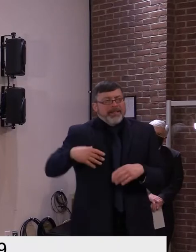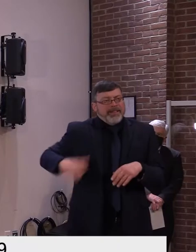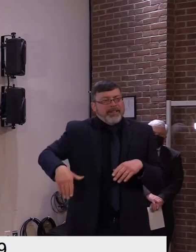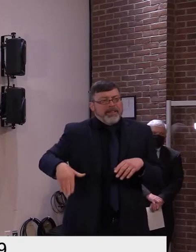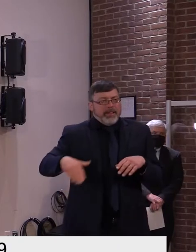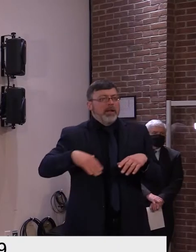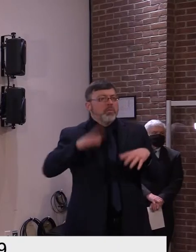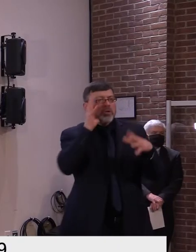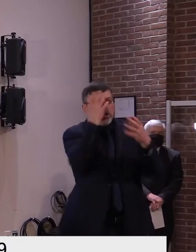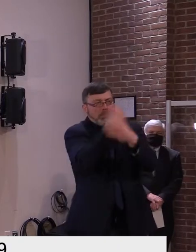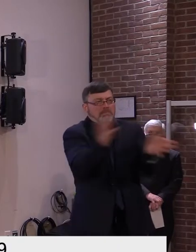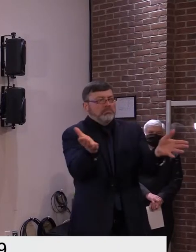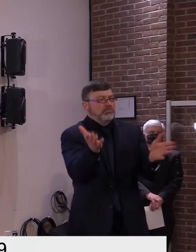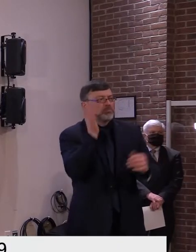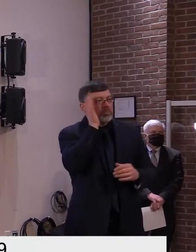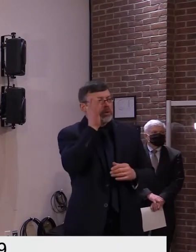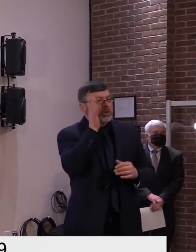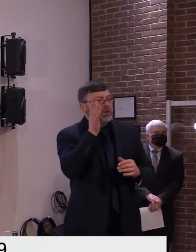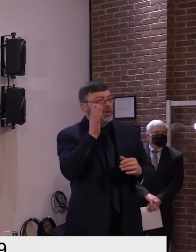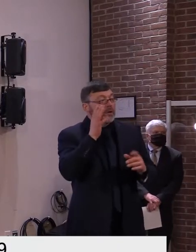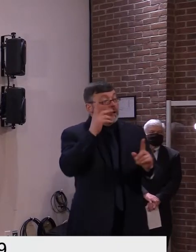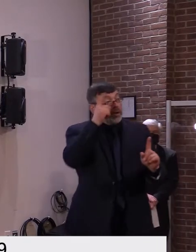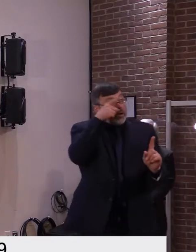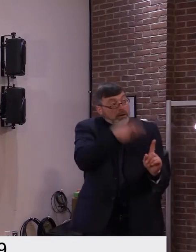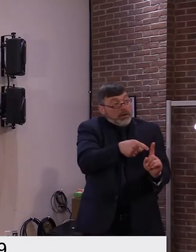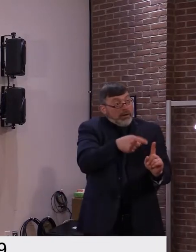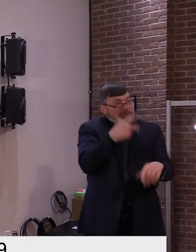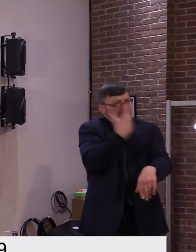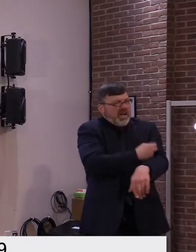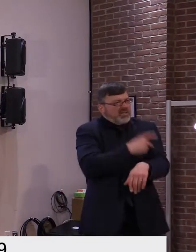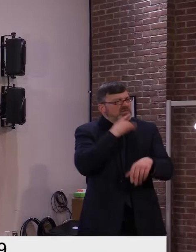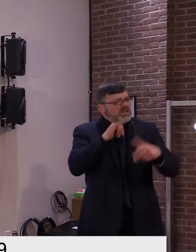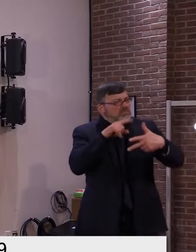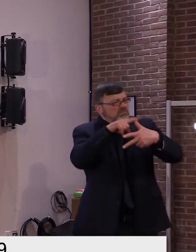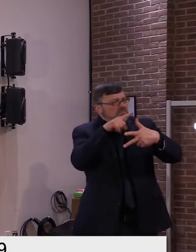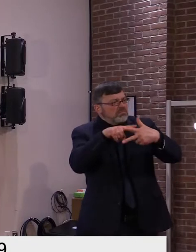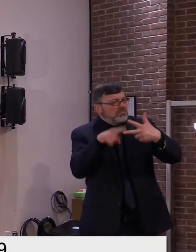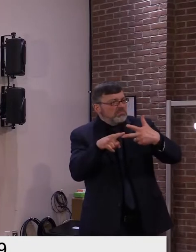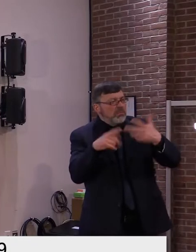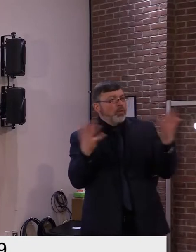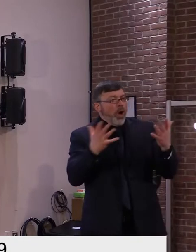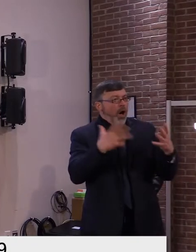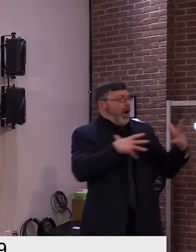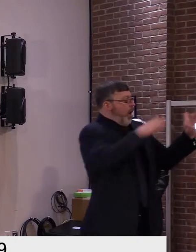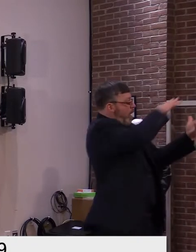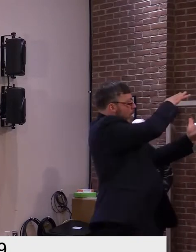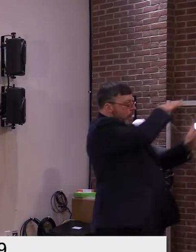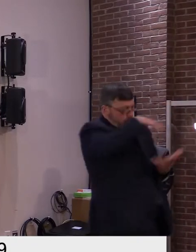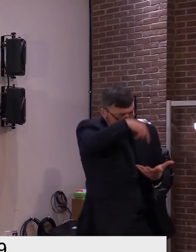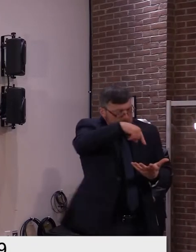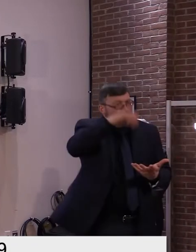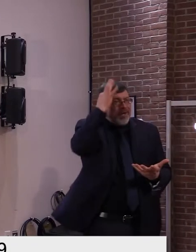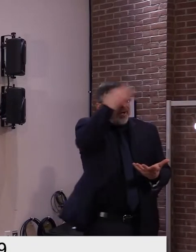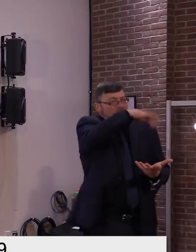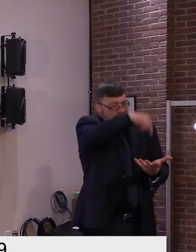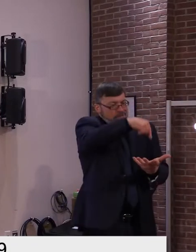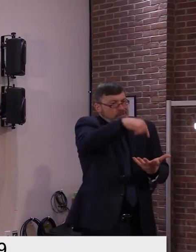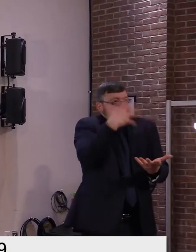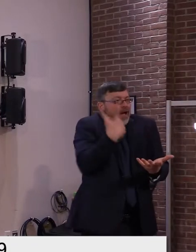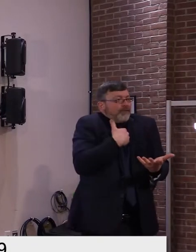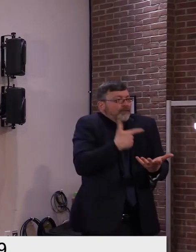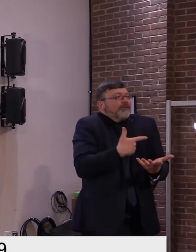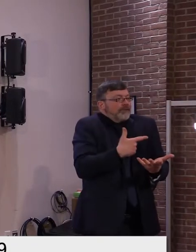the same vaccine most of us can all get because it's the one that's available, which is the mRNA vaccines, Pfizer and